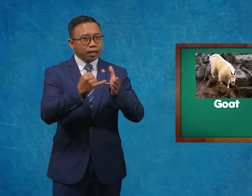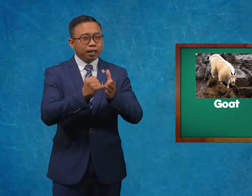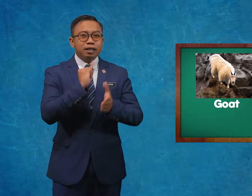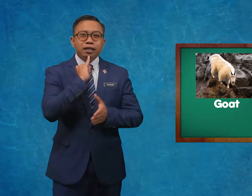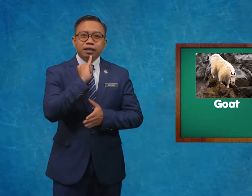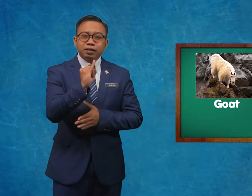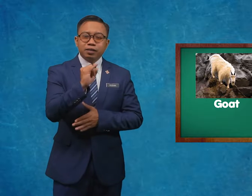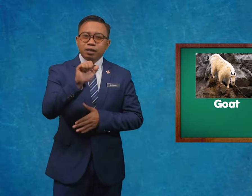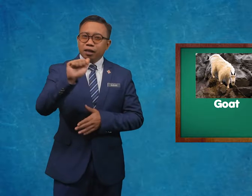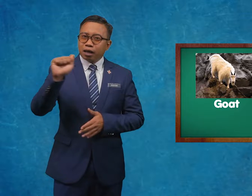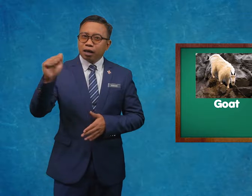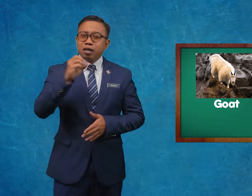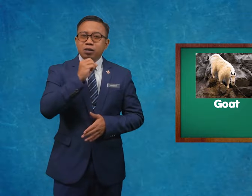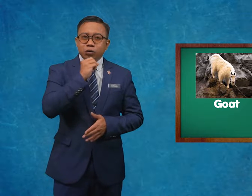It is a goat.